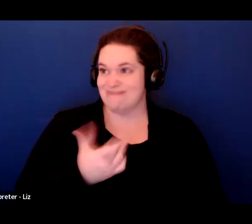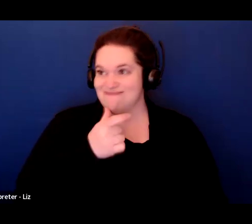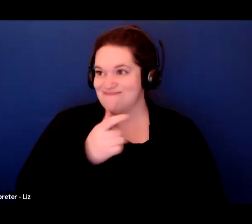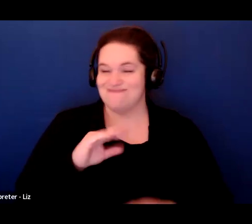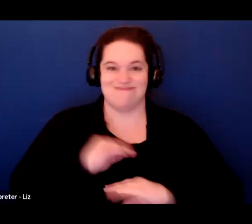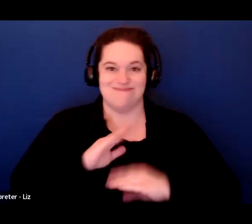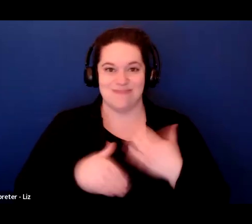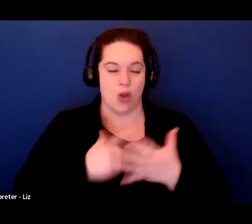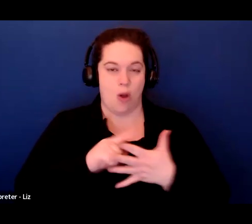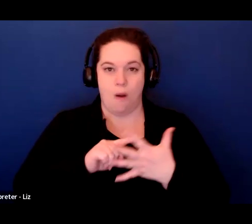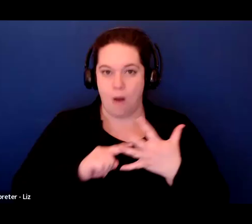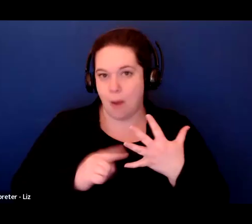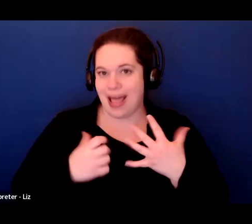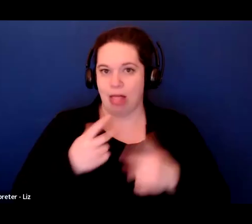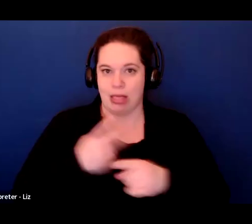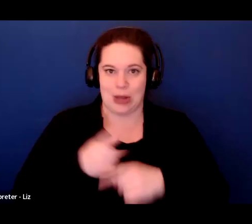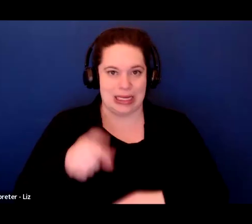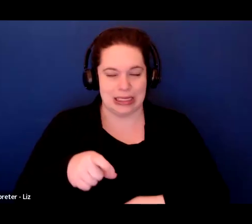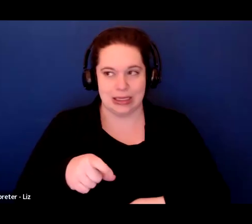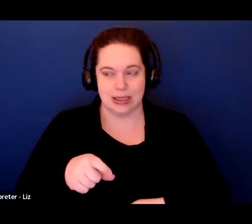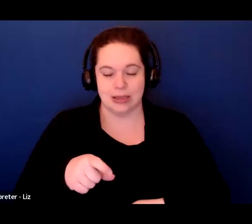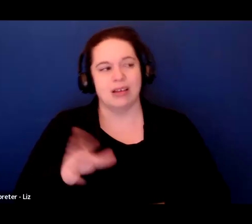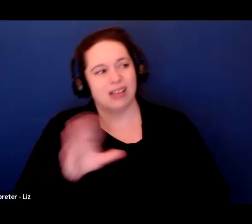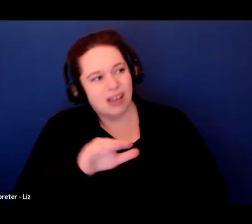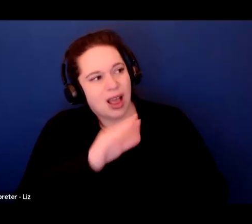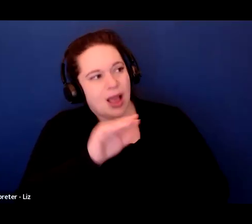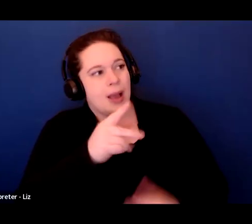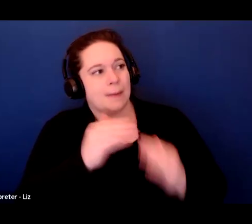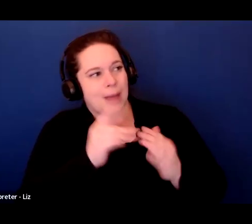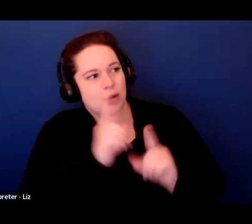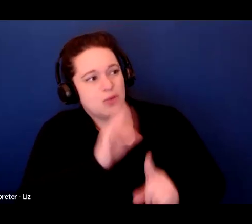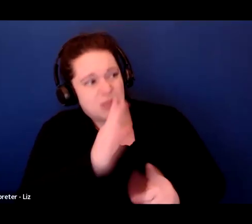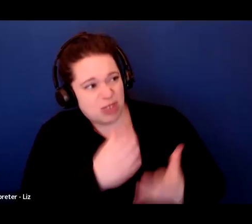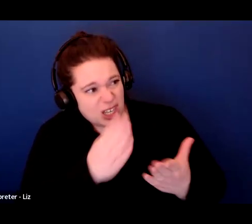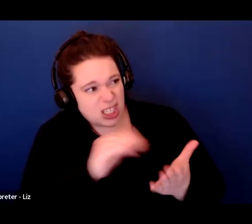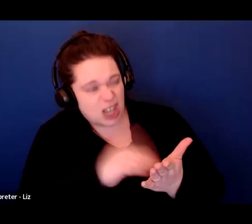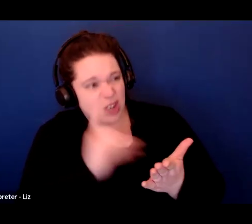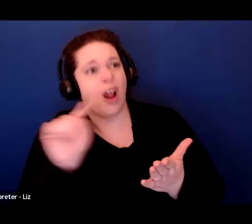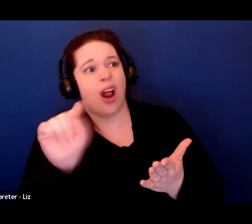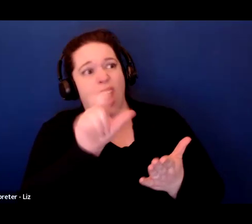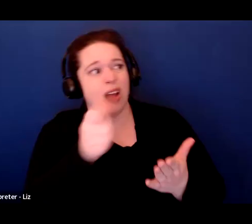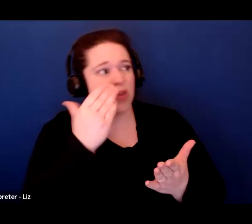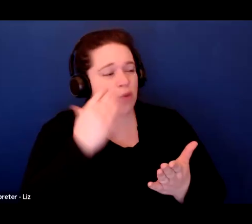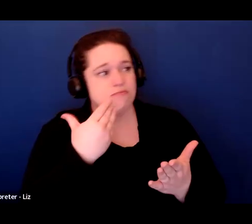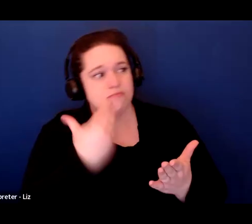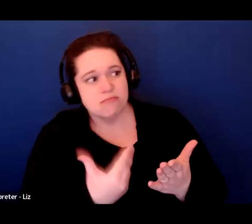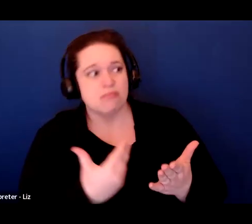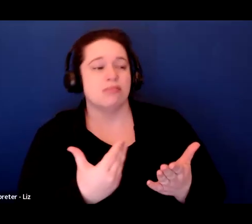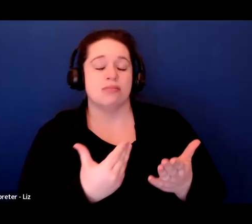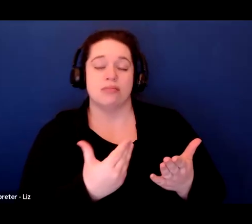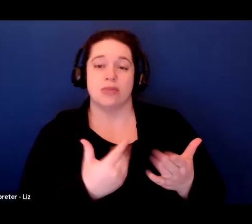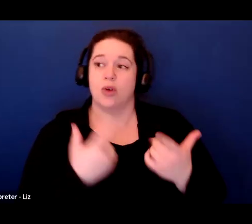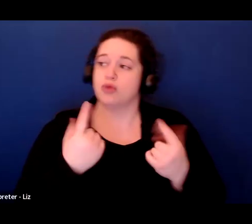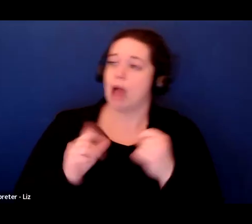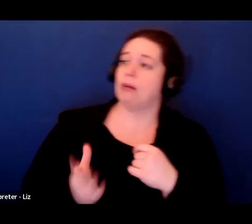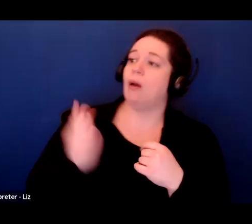your healthcare needs. They can suggest a doctor that somebody went to, or you might want to try this one. Again, it